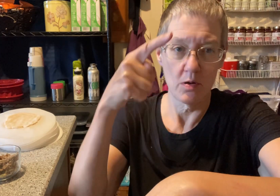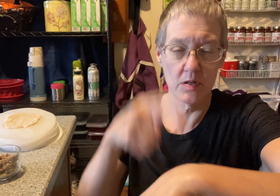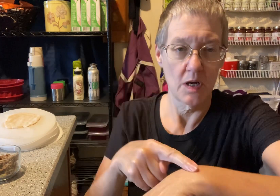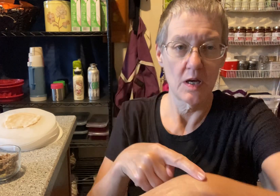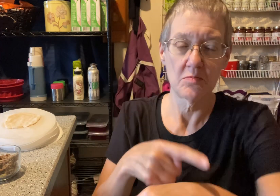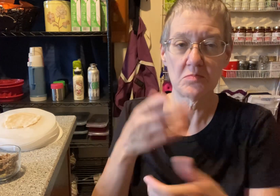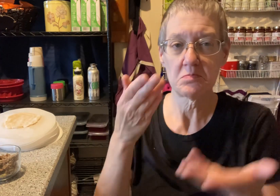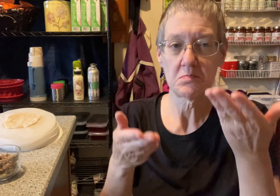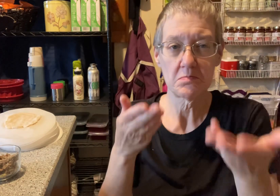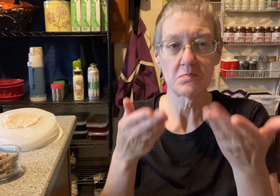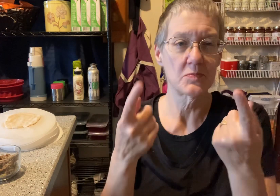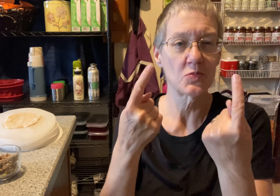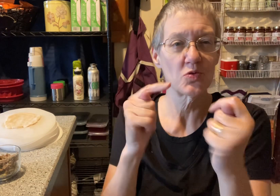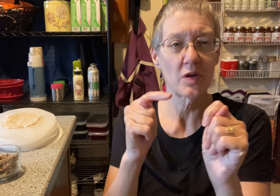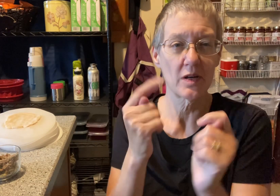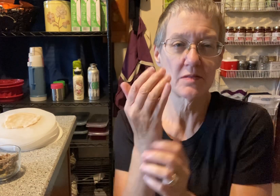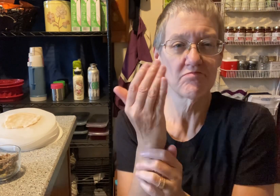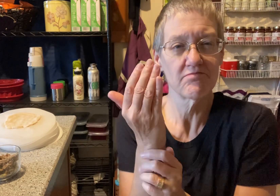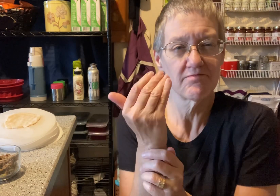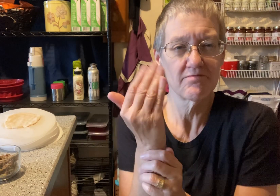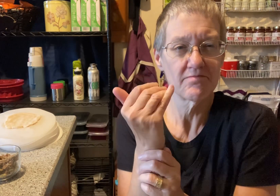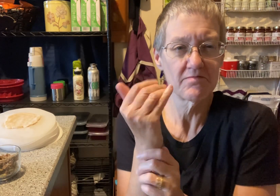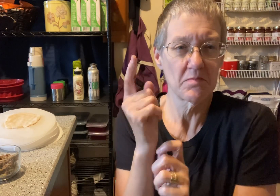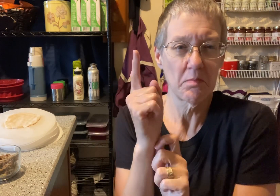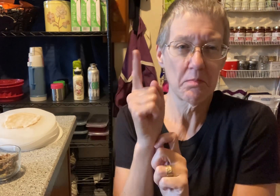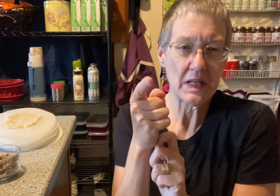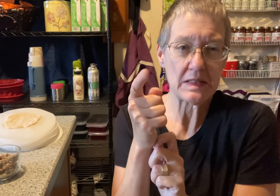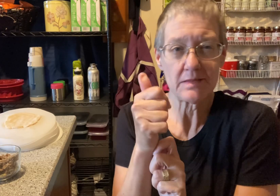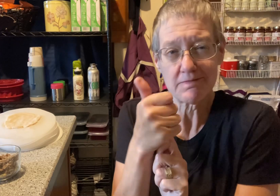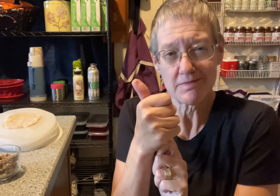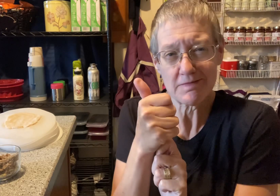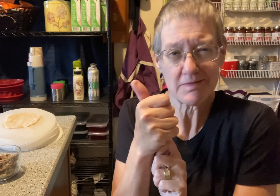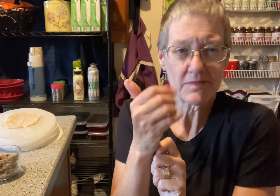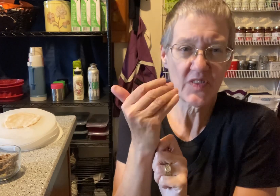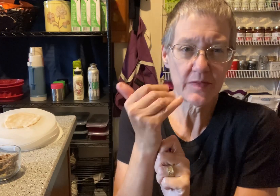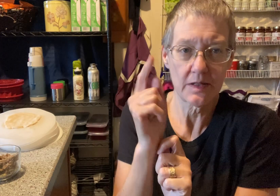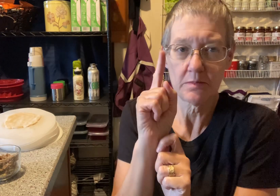time. Probably try 15 or 10 minutes.